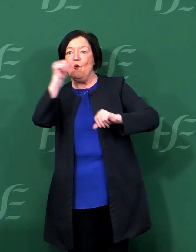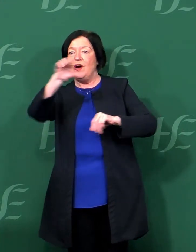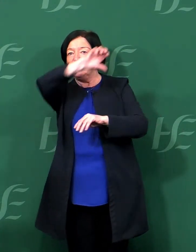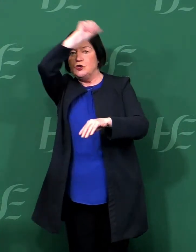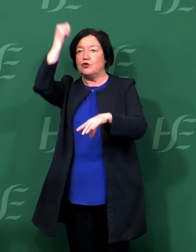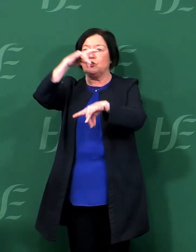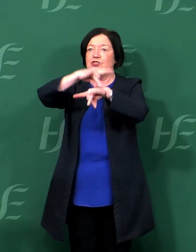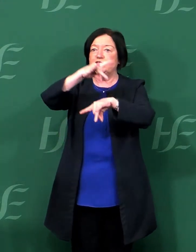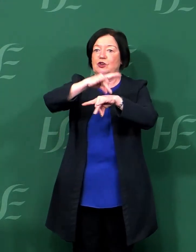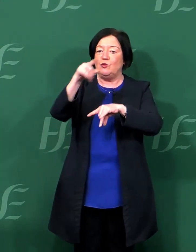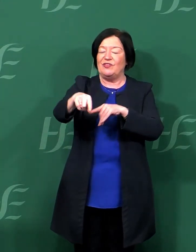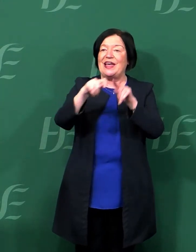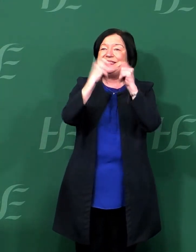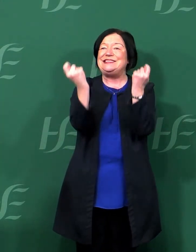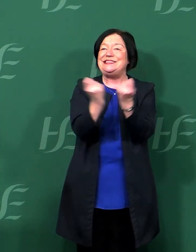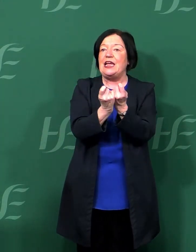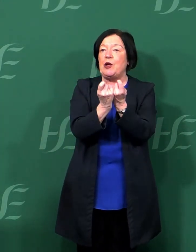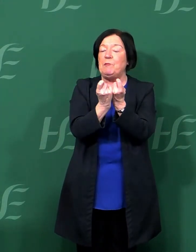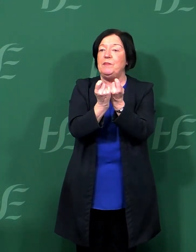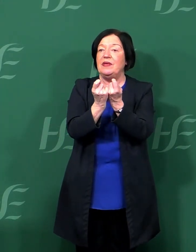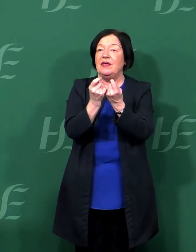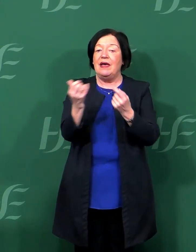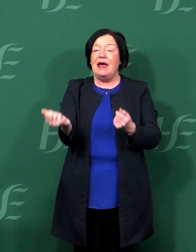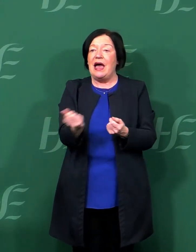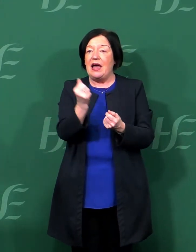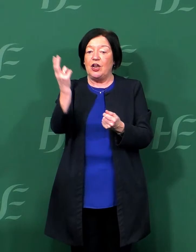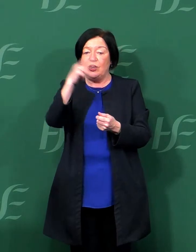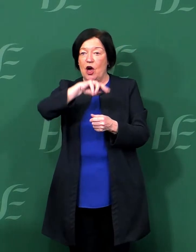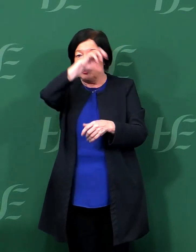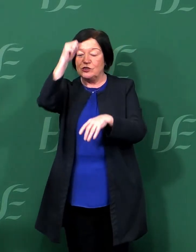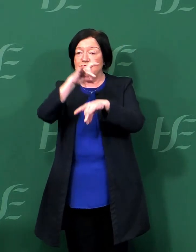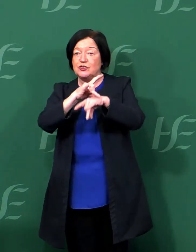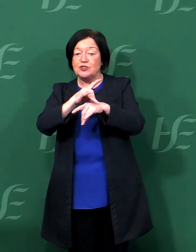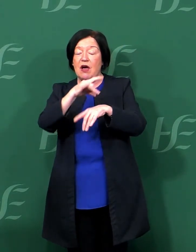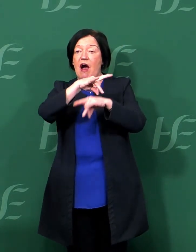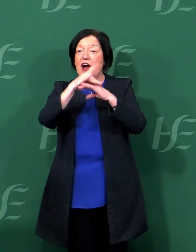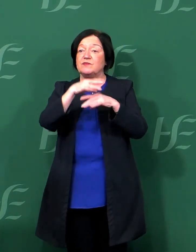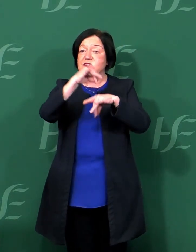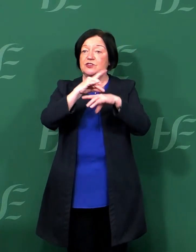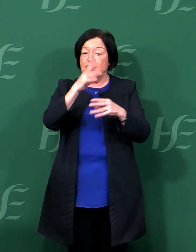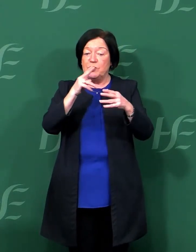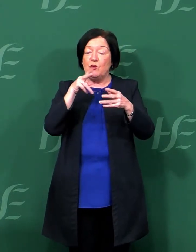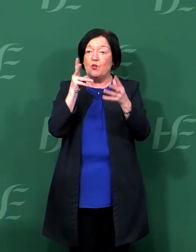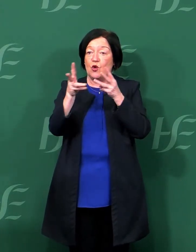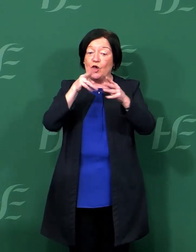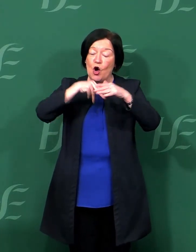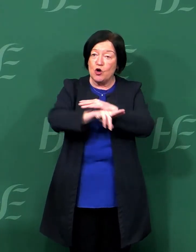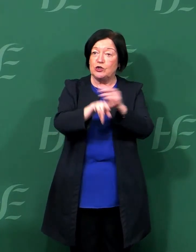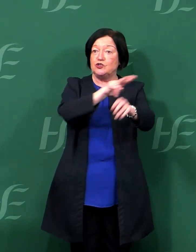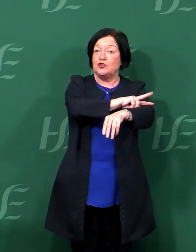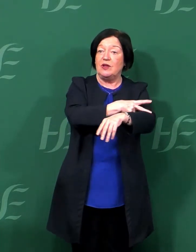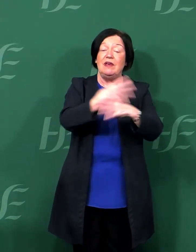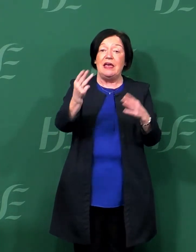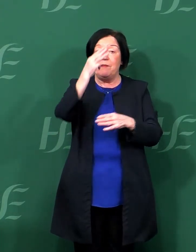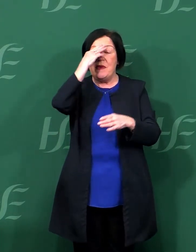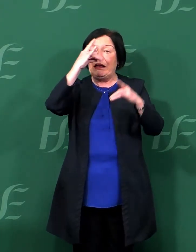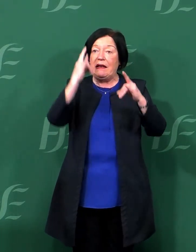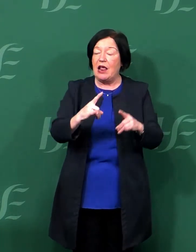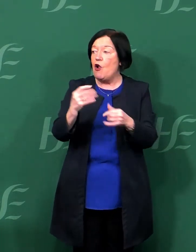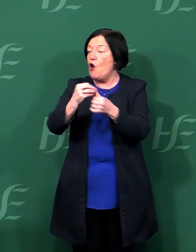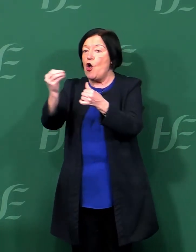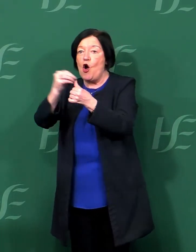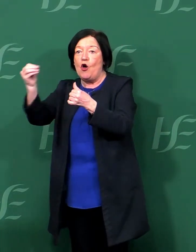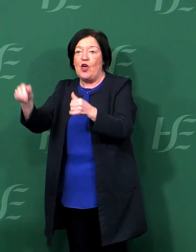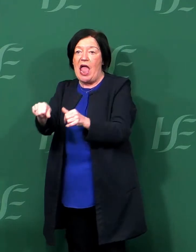consultant with that team in terms of, so any non-consultant hospital doctor should be working under supervision, regardless whether it's in mental health or any